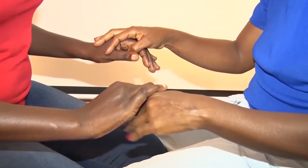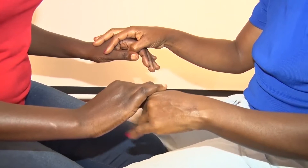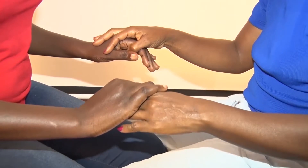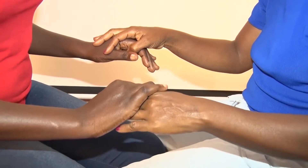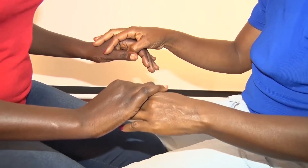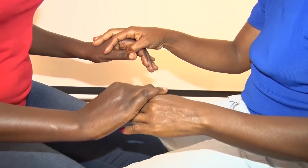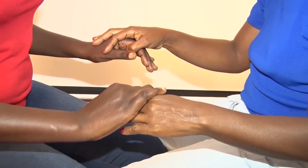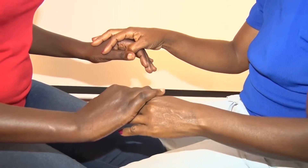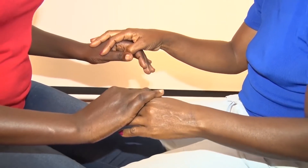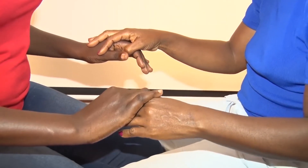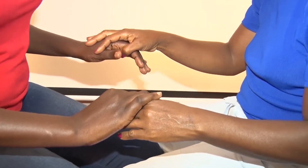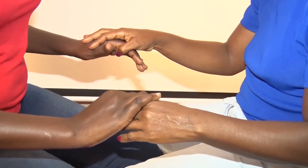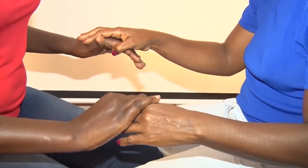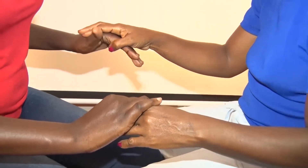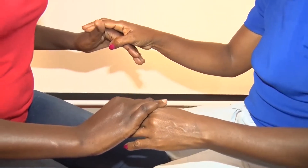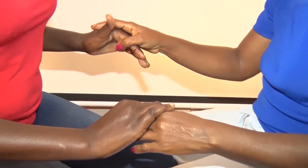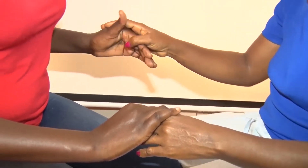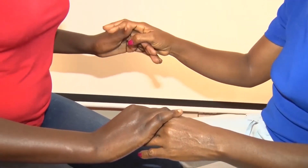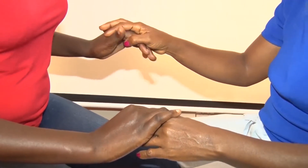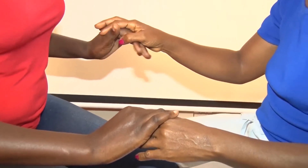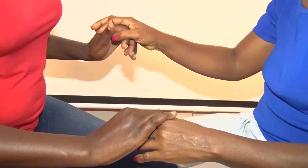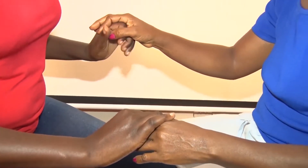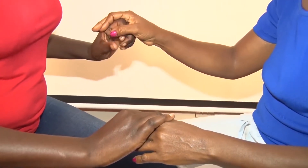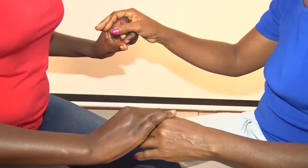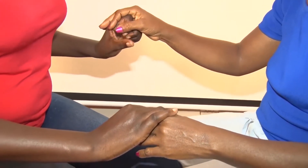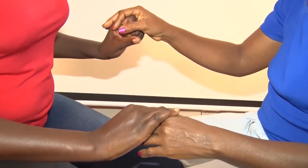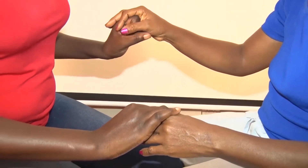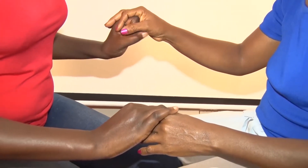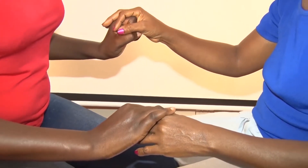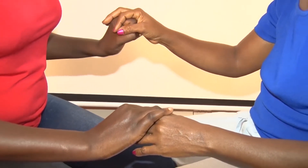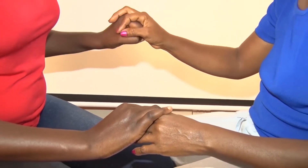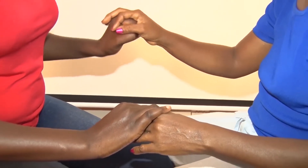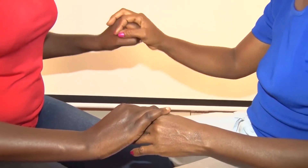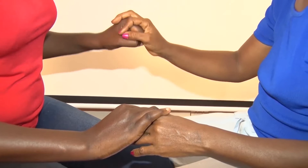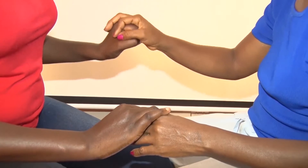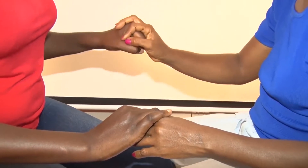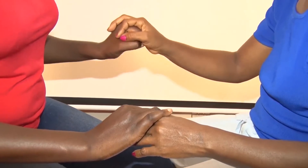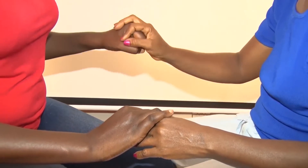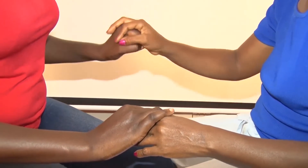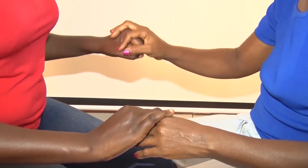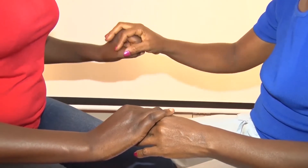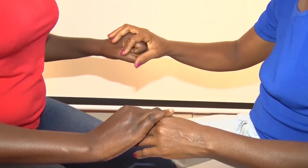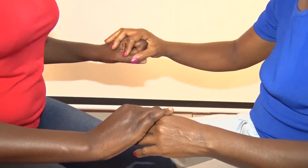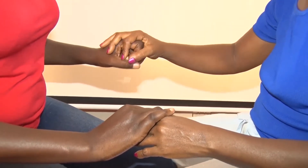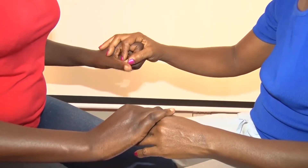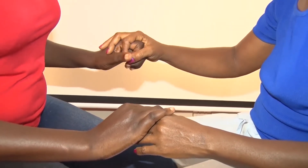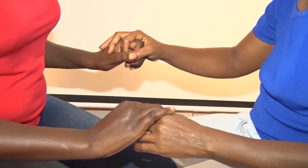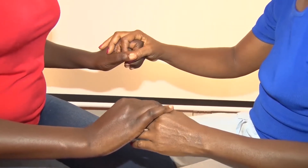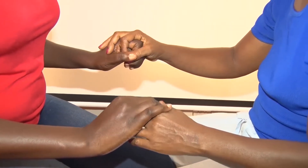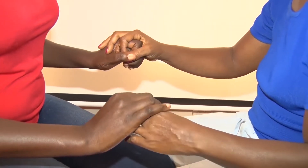your message, you bring your hand under. This means this person will begin exploring,